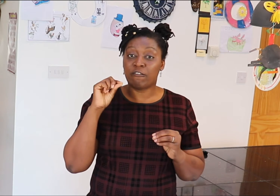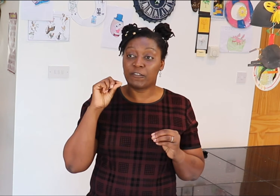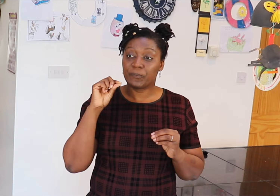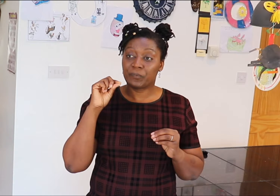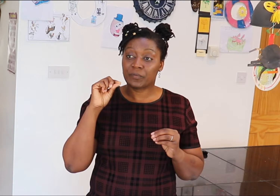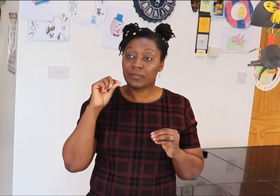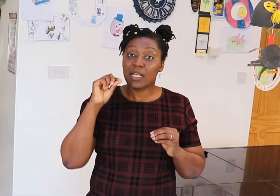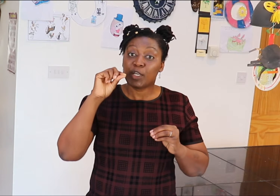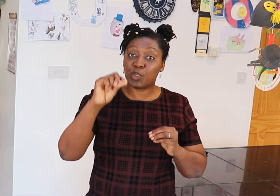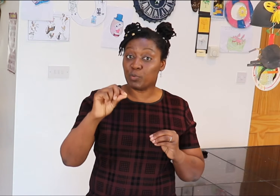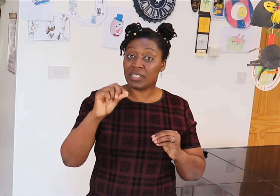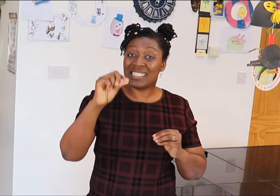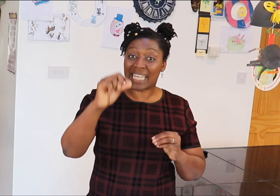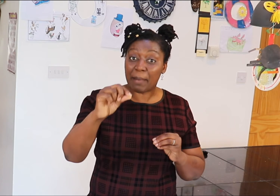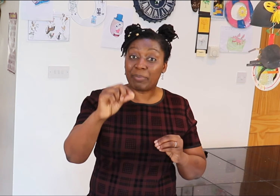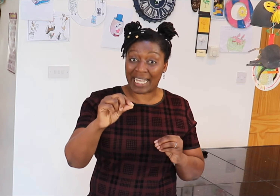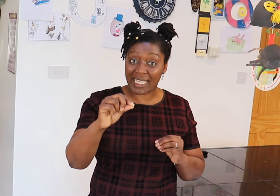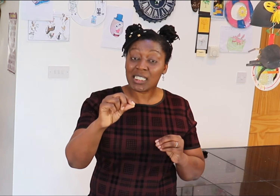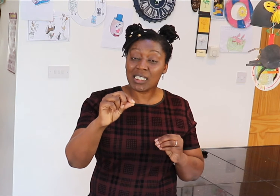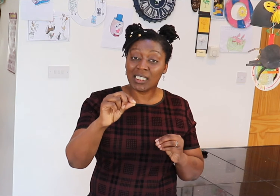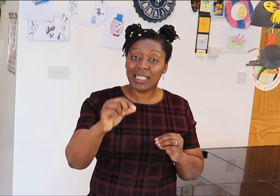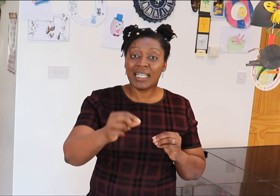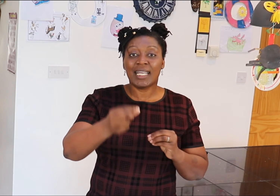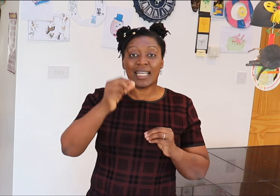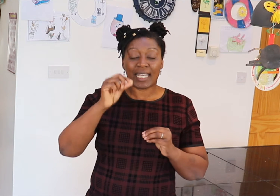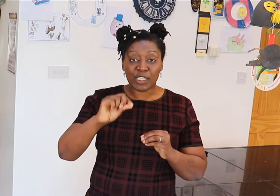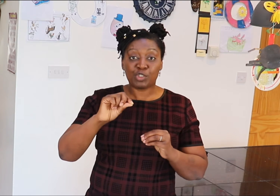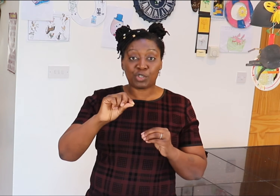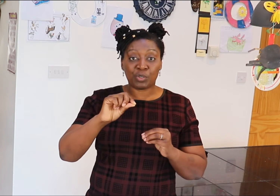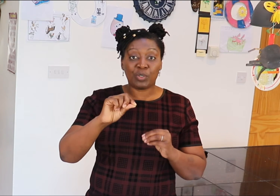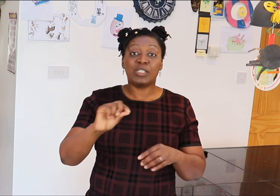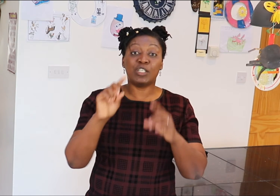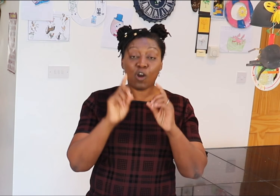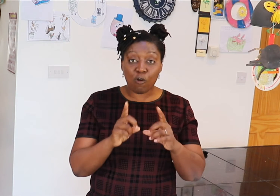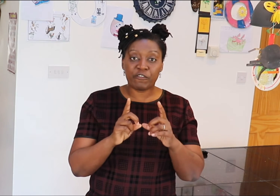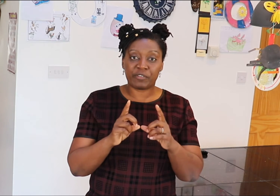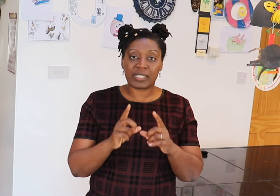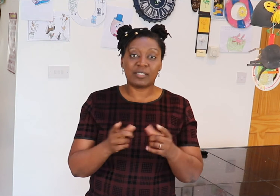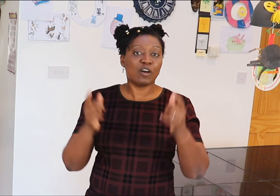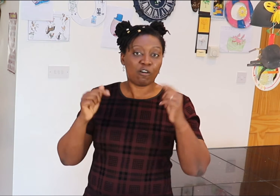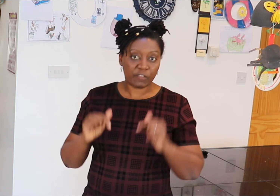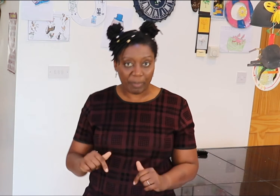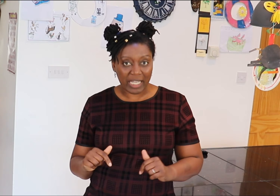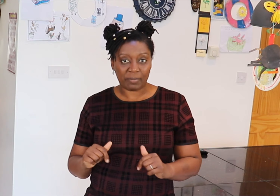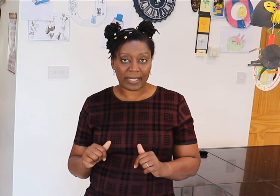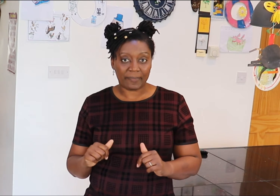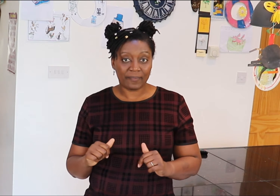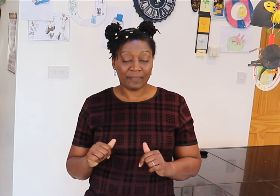of human template into the ovaries of the baby.